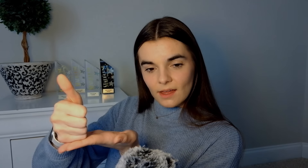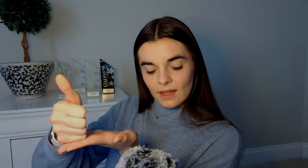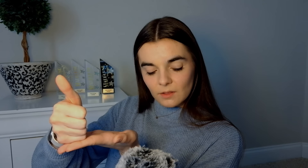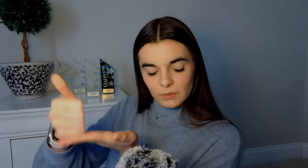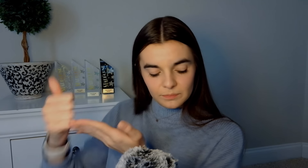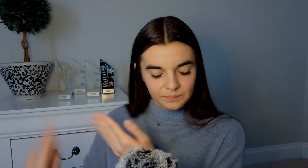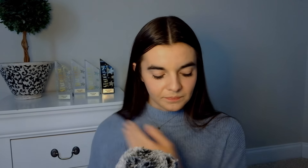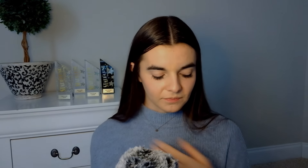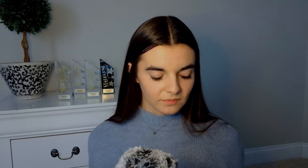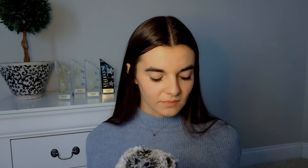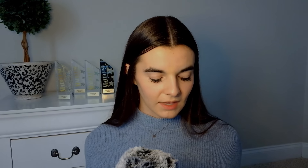Help.